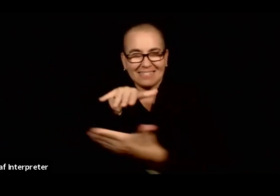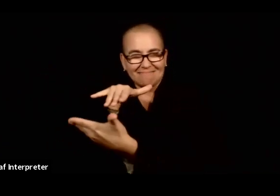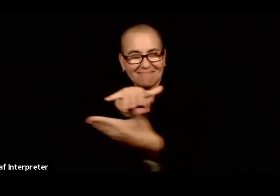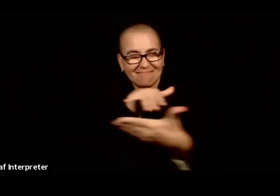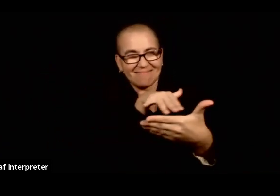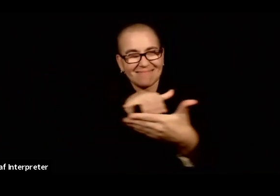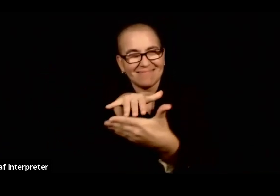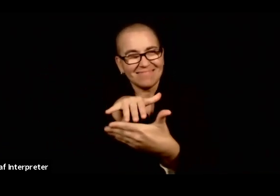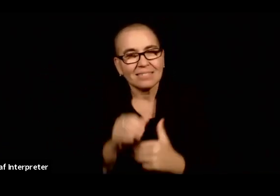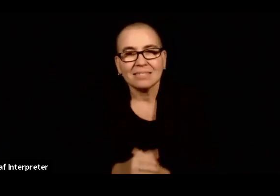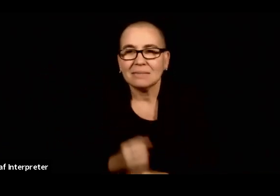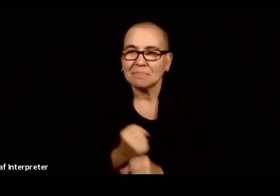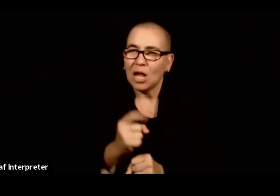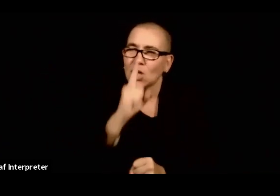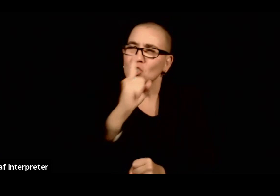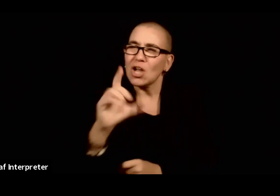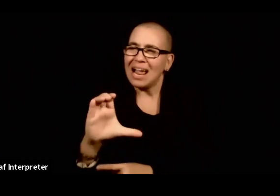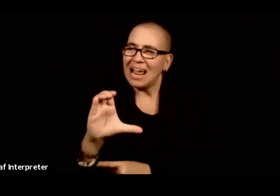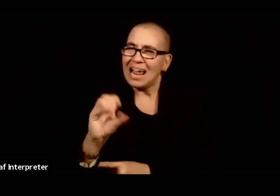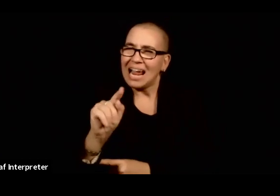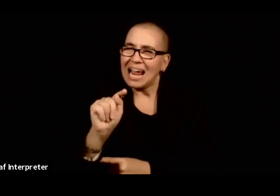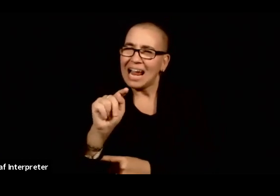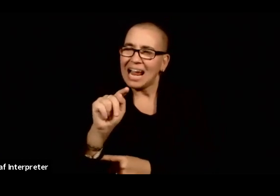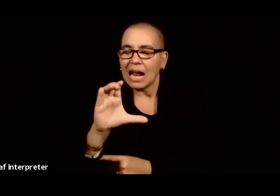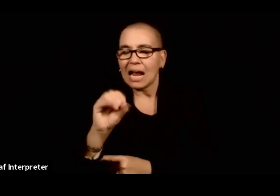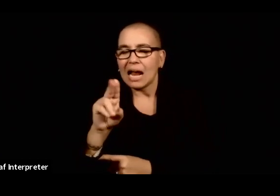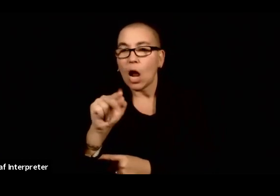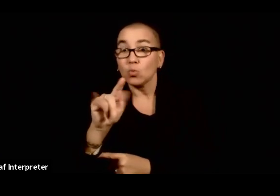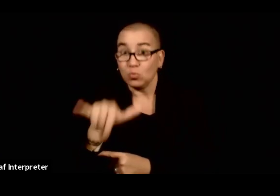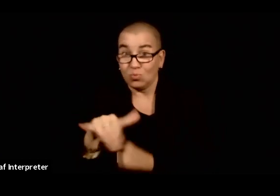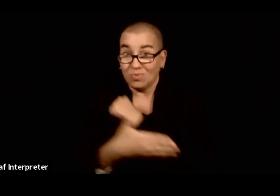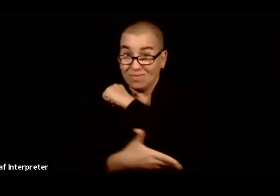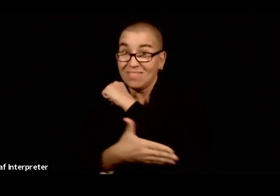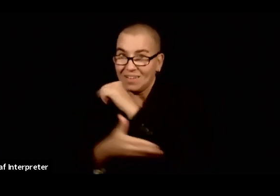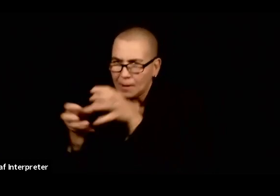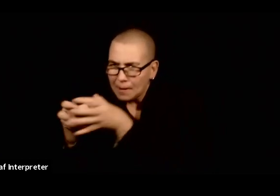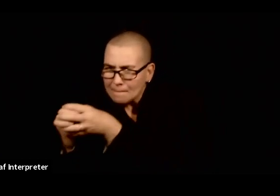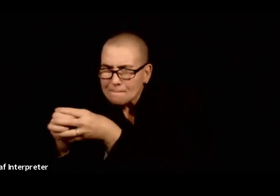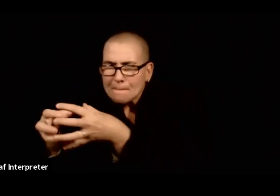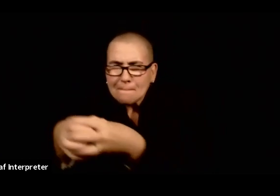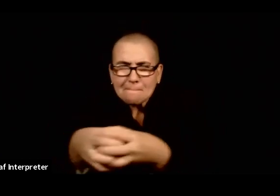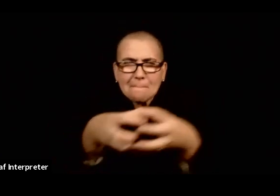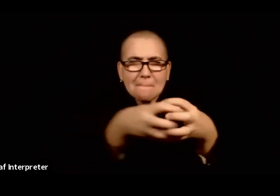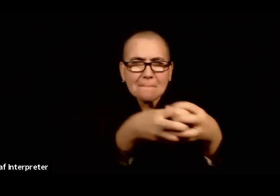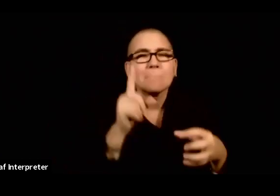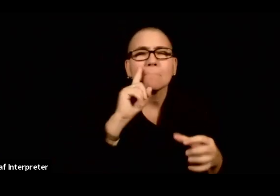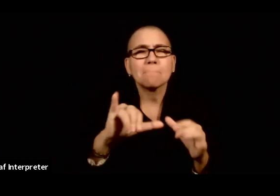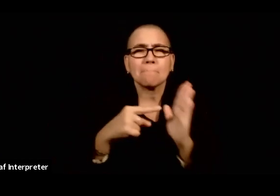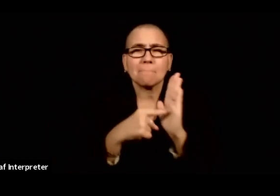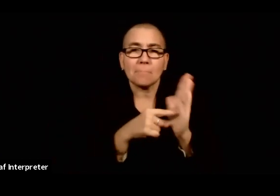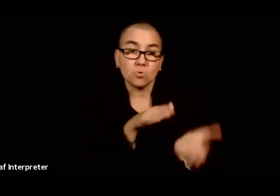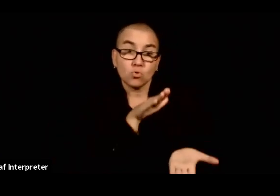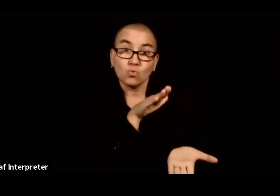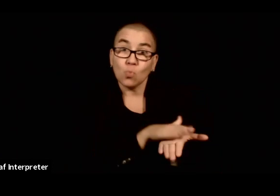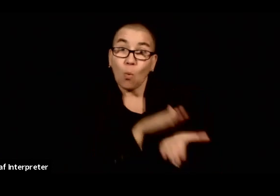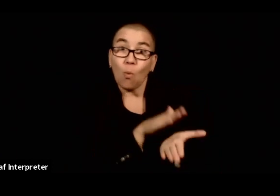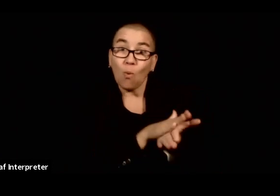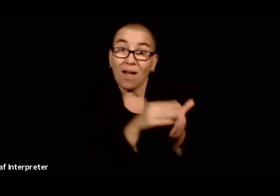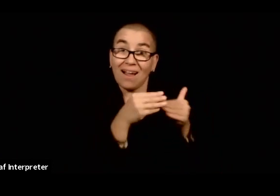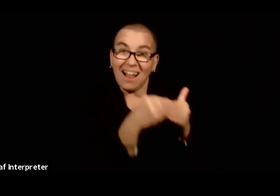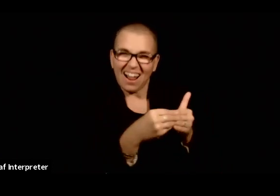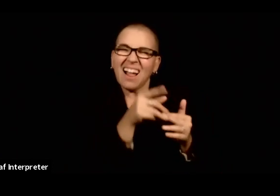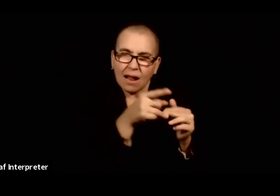consistency with the school guidance. Per county, 10 cases per 10,000 in a 14-day period is considered